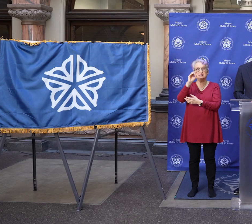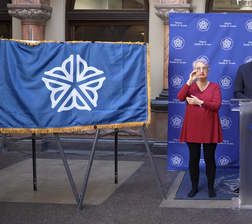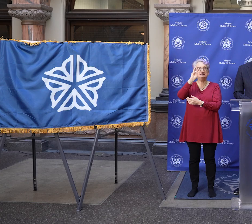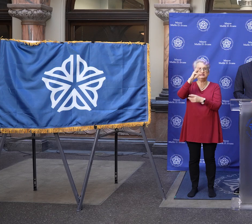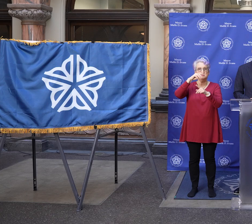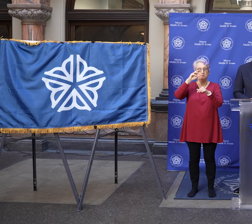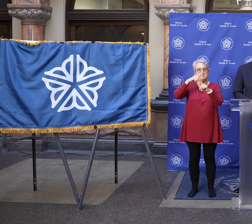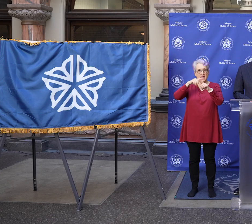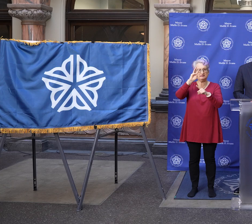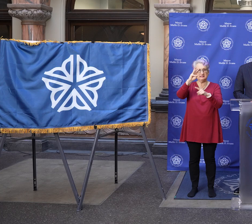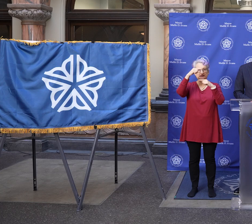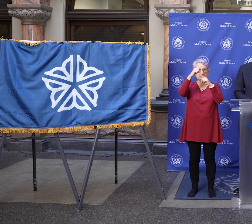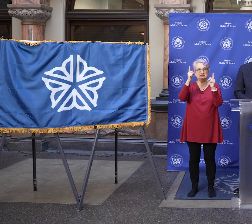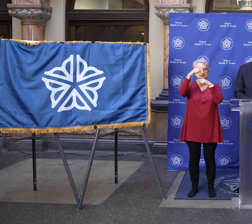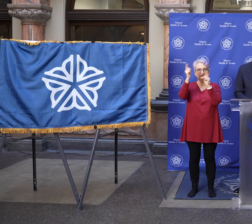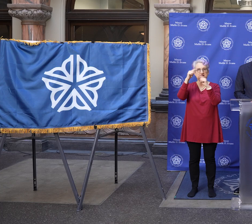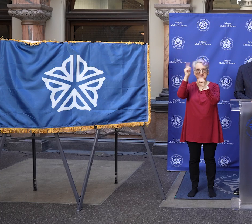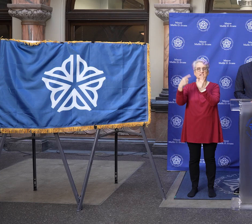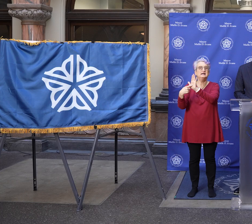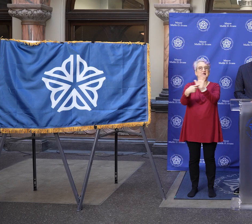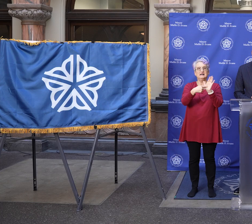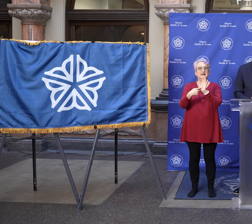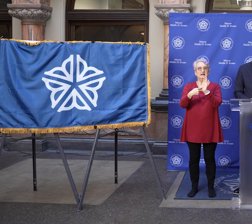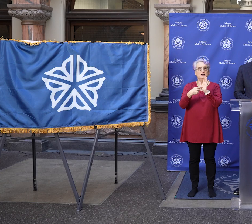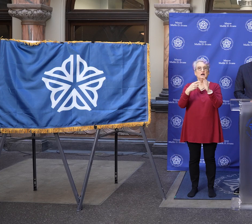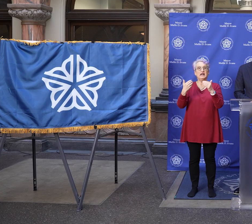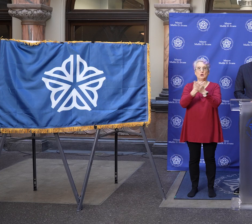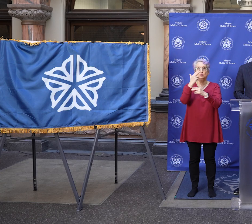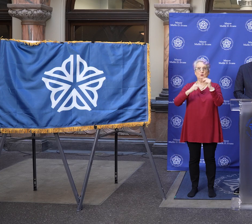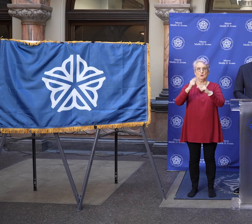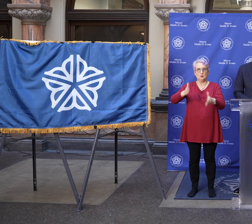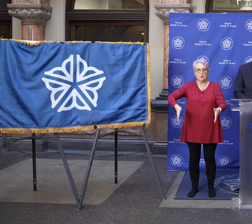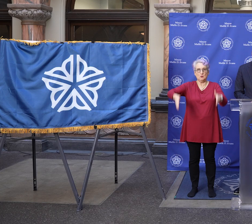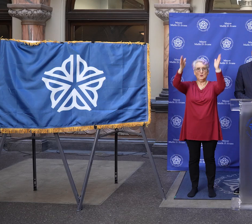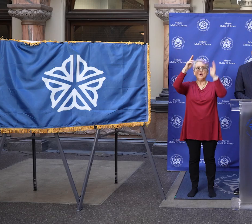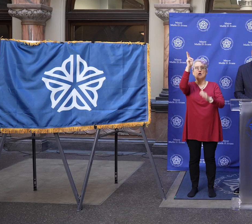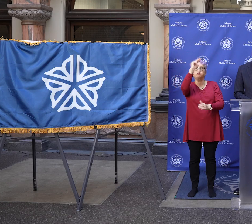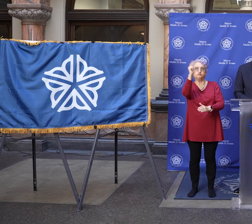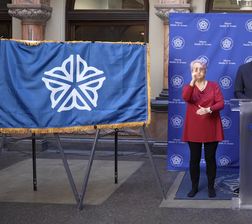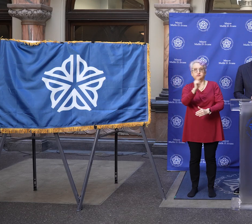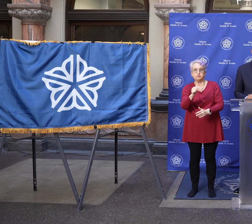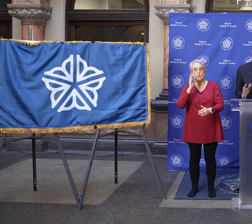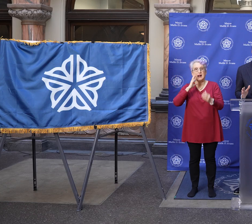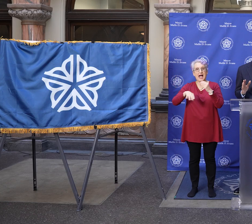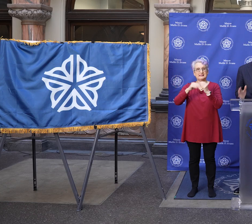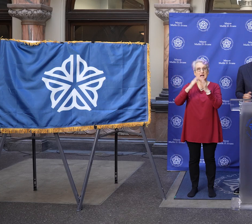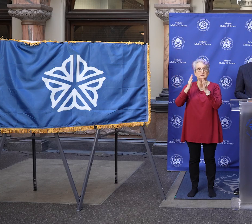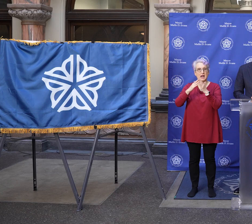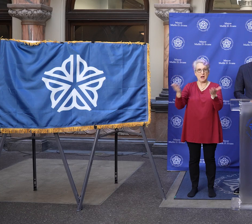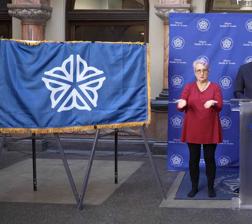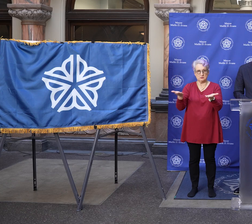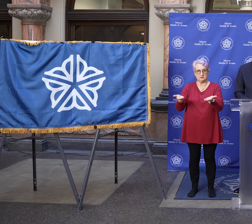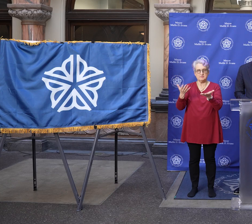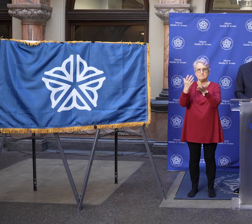themed murals will also be added throughout downtown. I'm excited for all of us to take a moment, have some fun, and show some